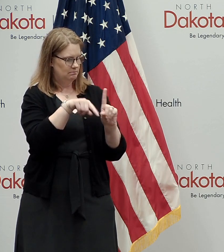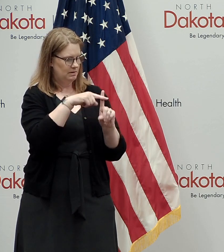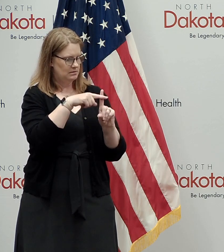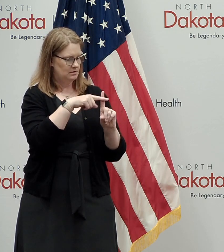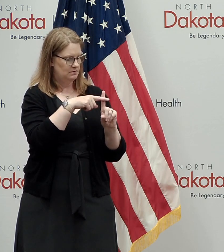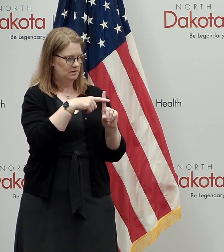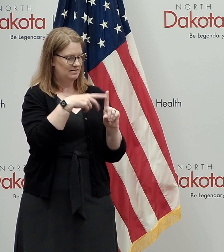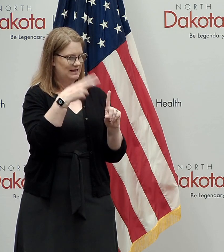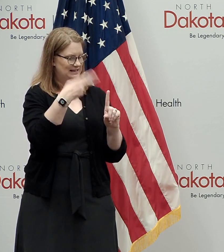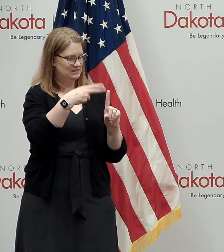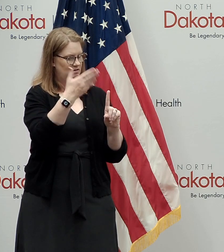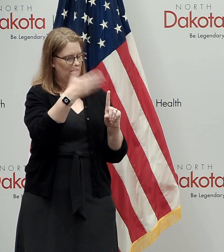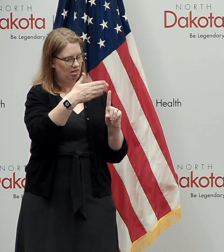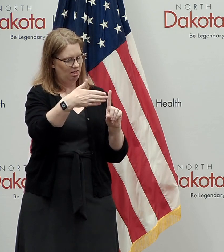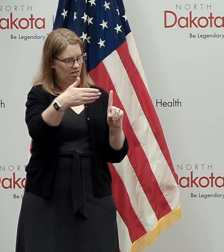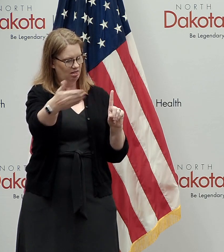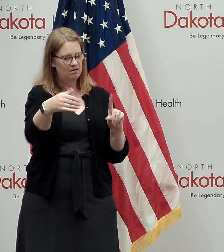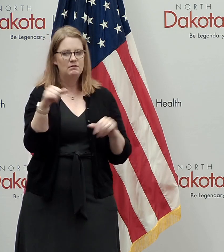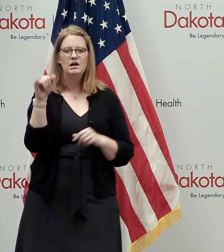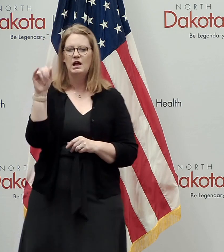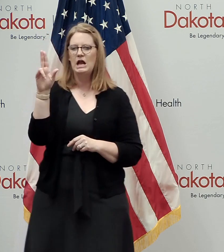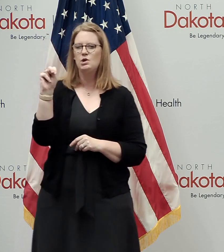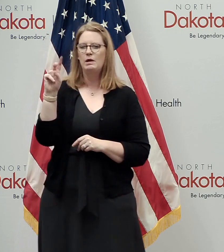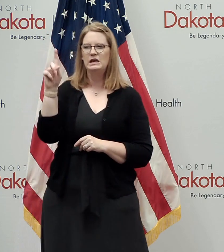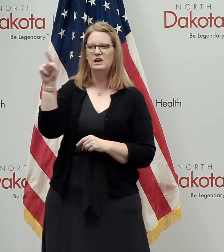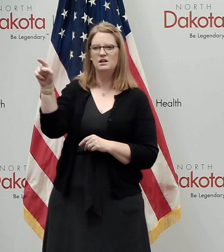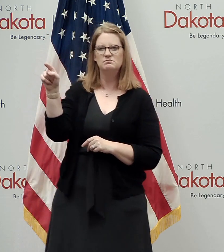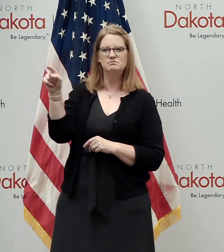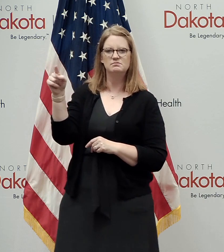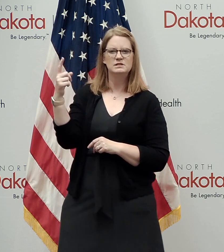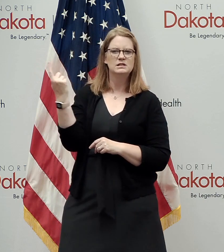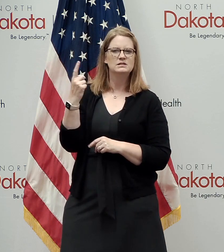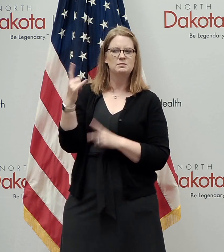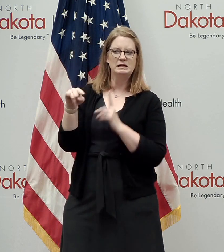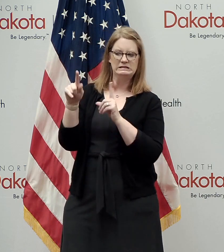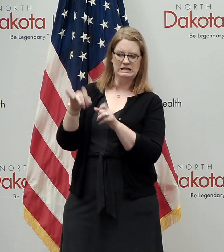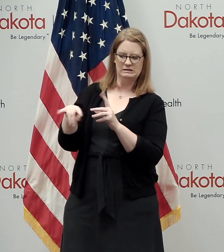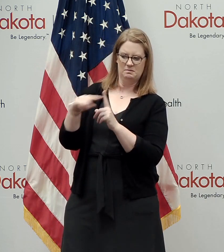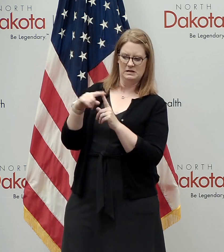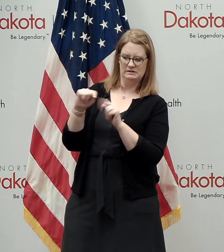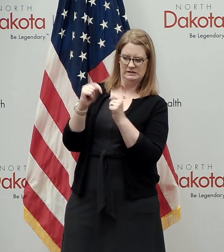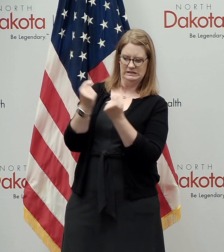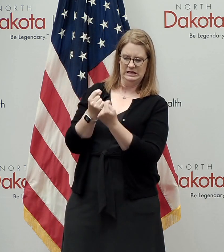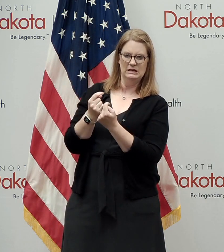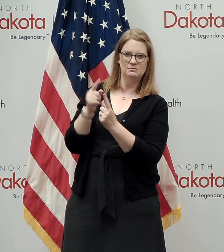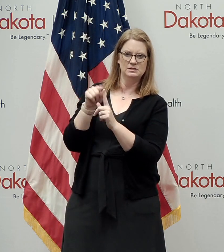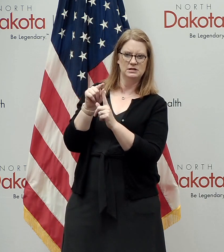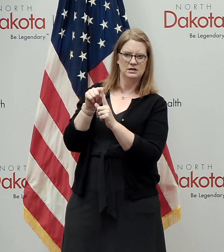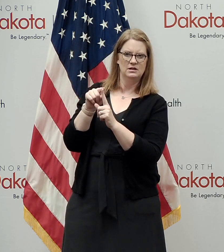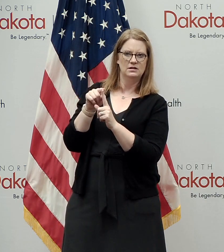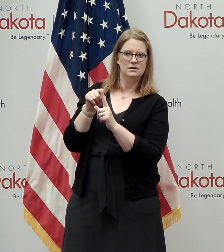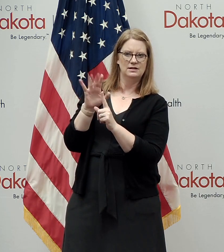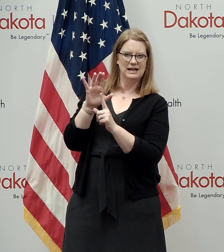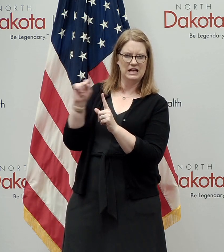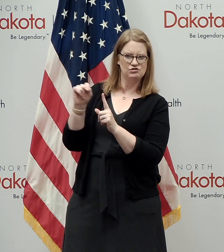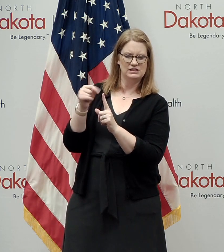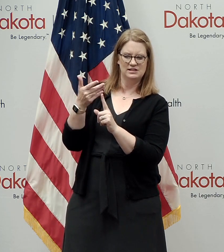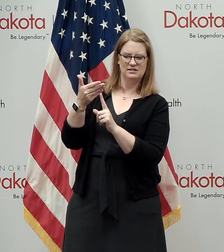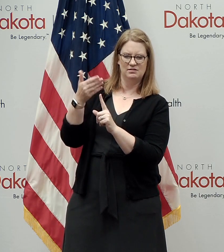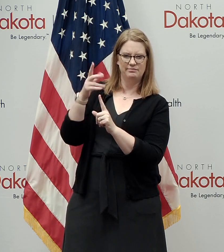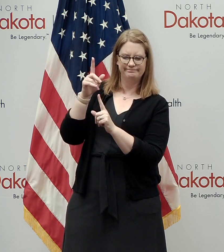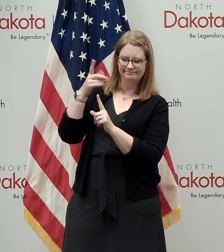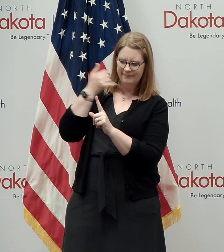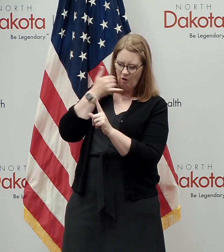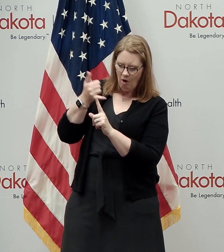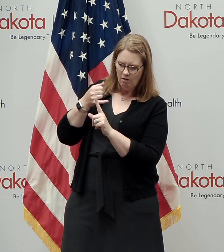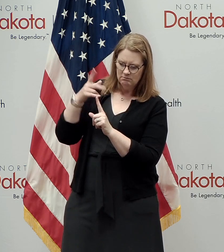already seeing good results of that. They had someone test positive on one of the teams. They then did the social or the contact tracing. They